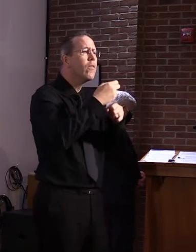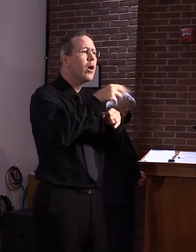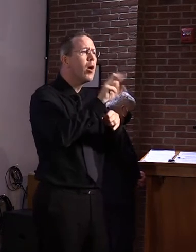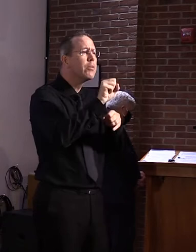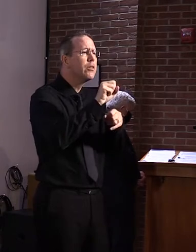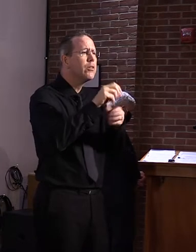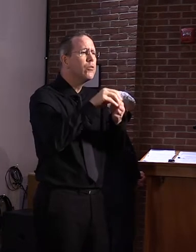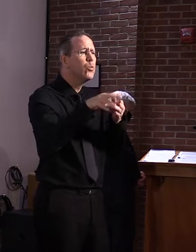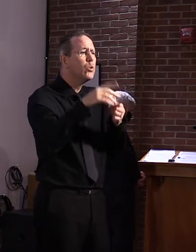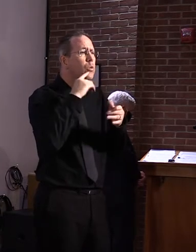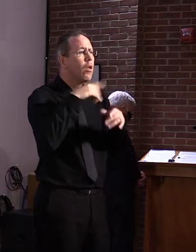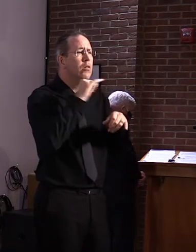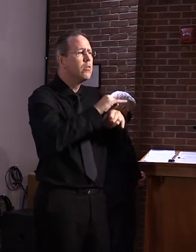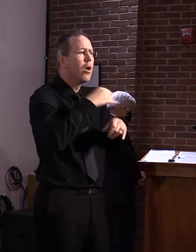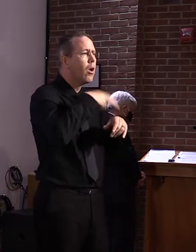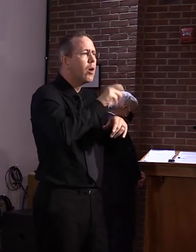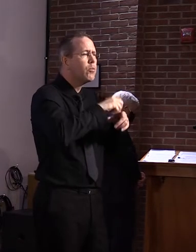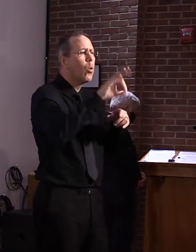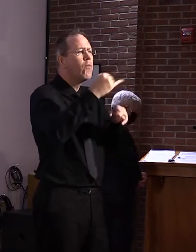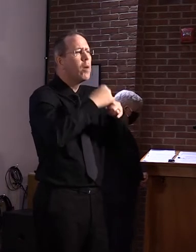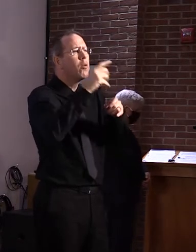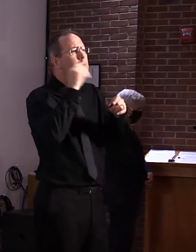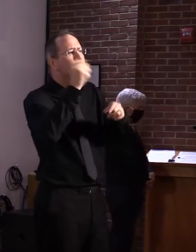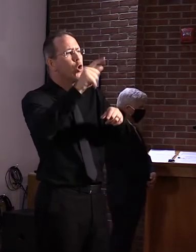he failed at his retirement.